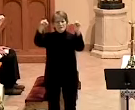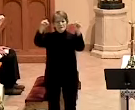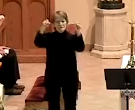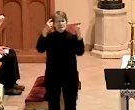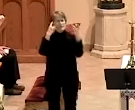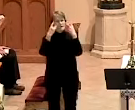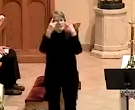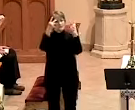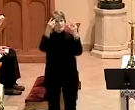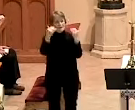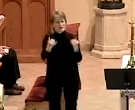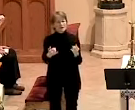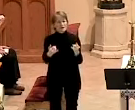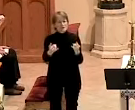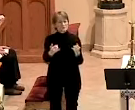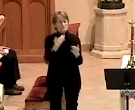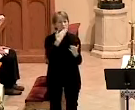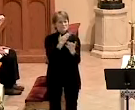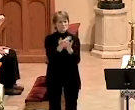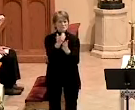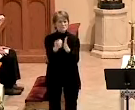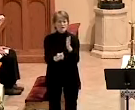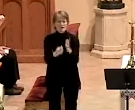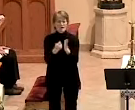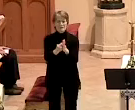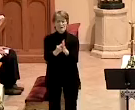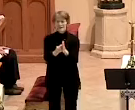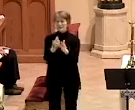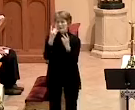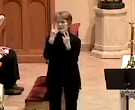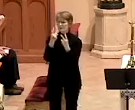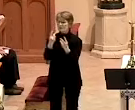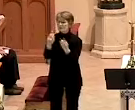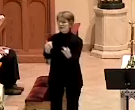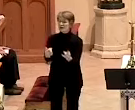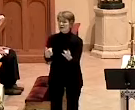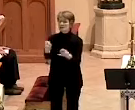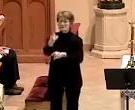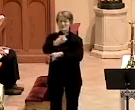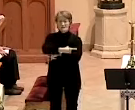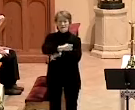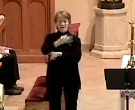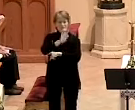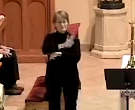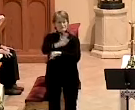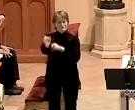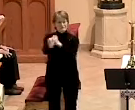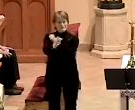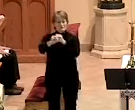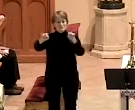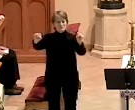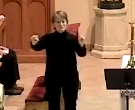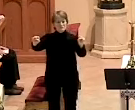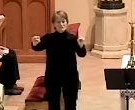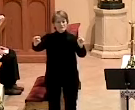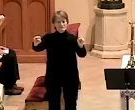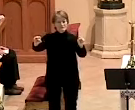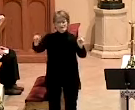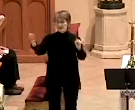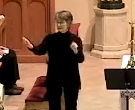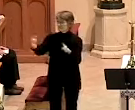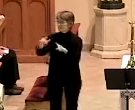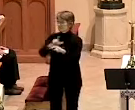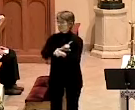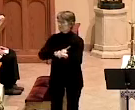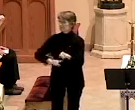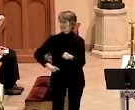Behold, now is a very acceptable time. Behold, now is the day of salvation. The word